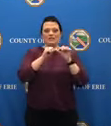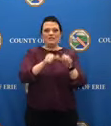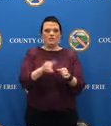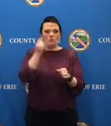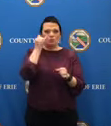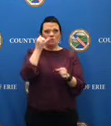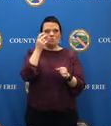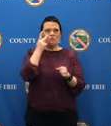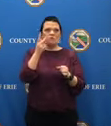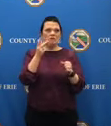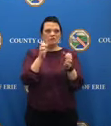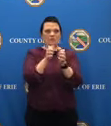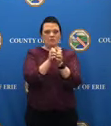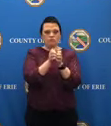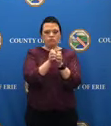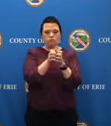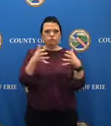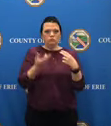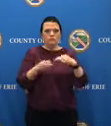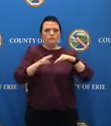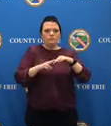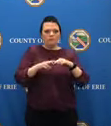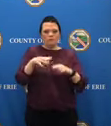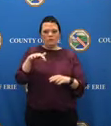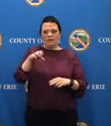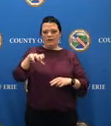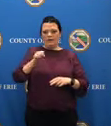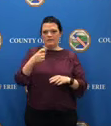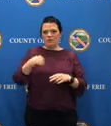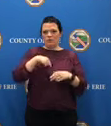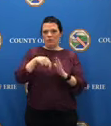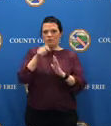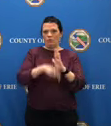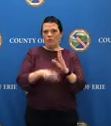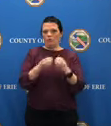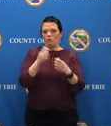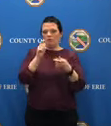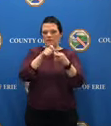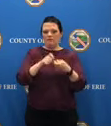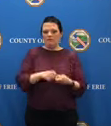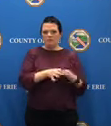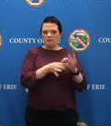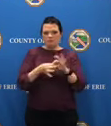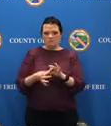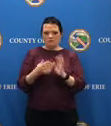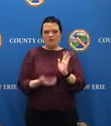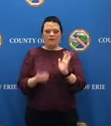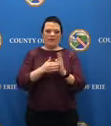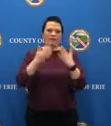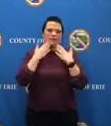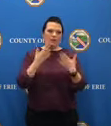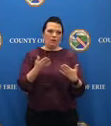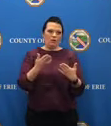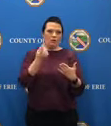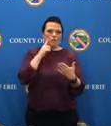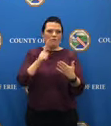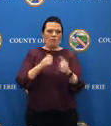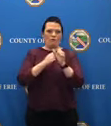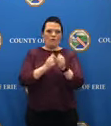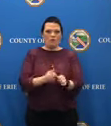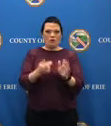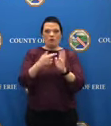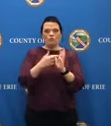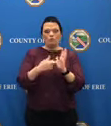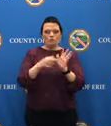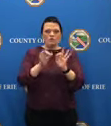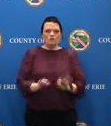growth in cases, and we'll go a little bit into the details associated with that. But once again, I want to thank everybody for following the rules.